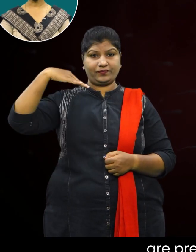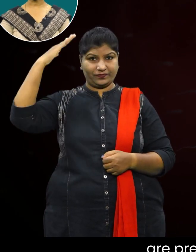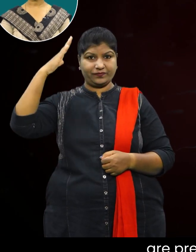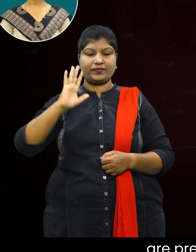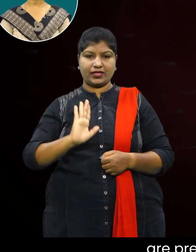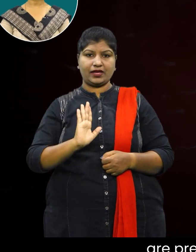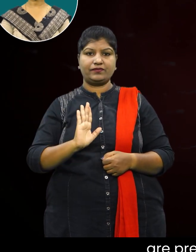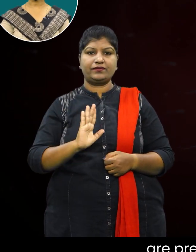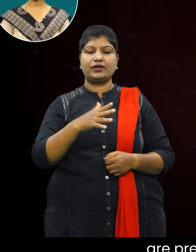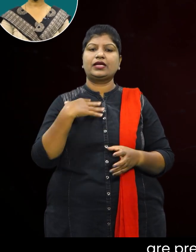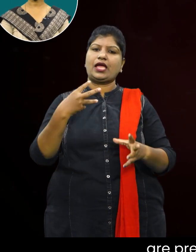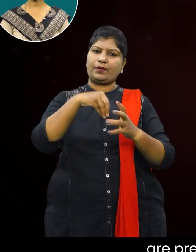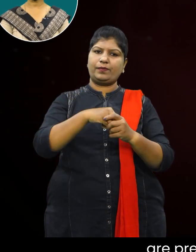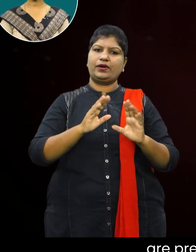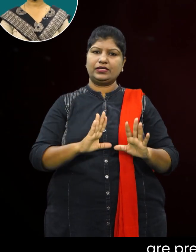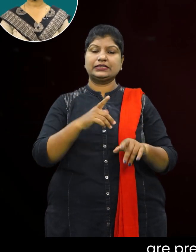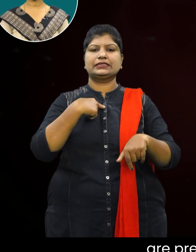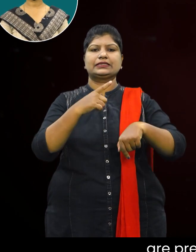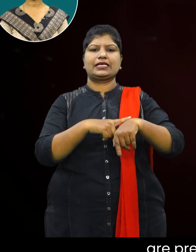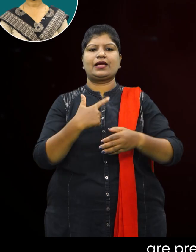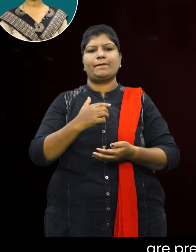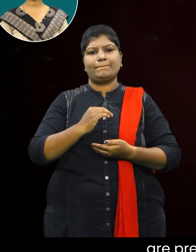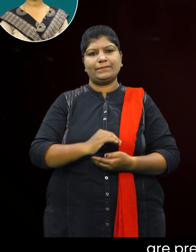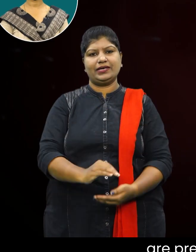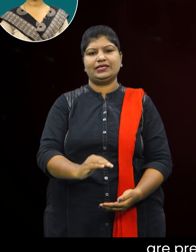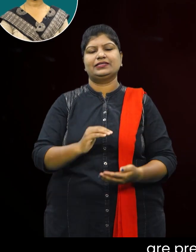are present from the time of birth.